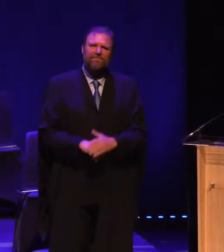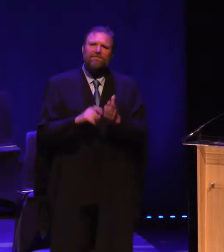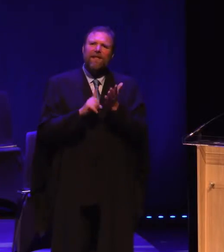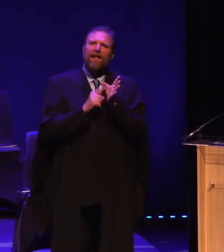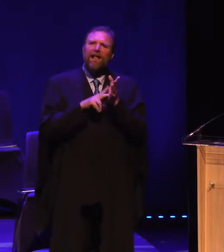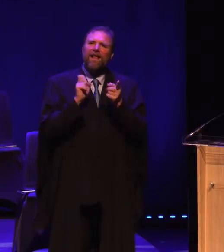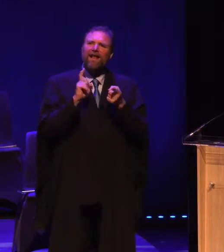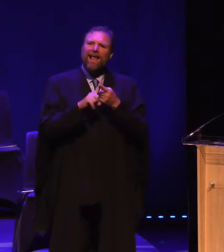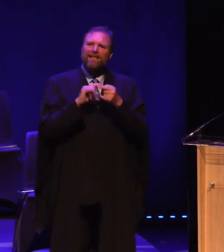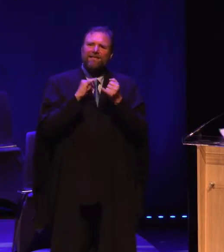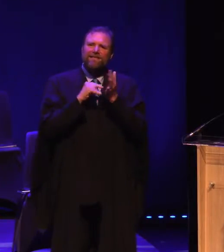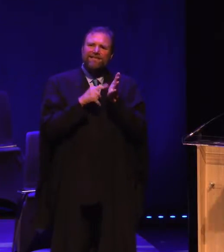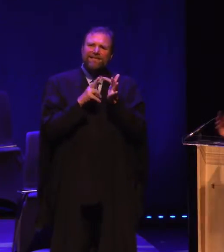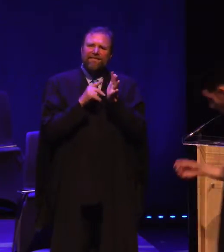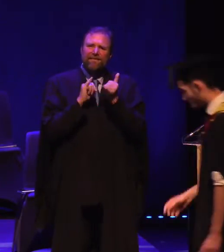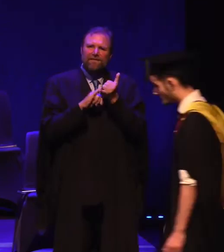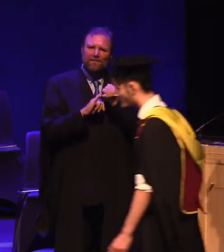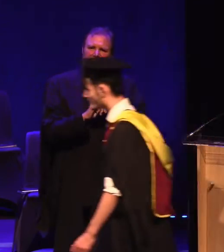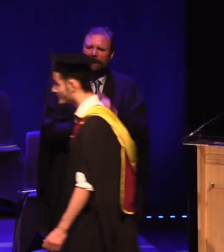Lance Stevens.